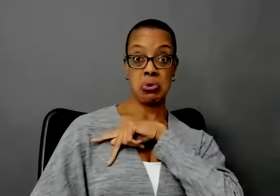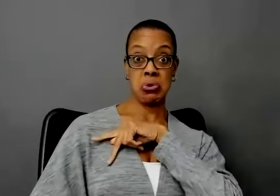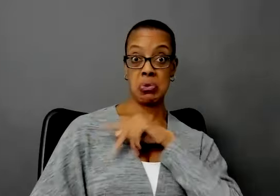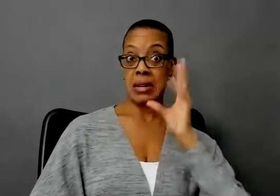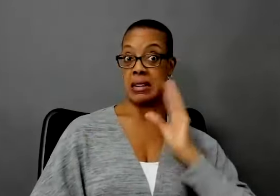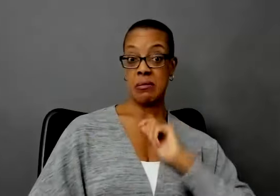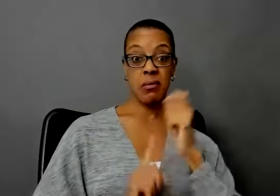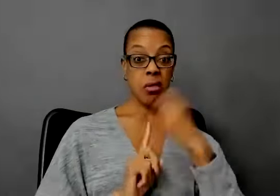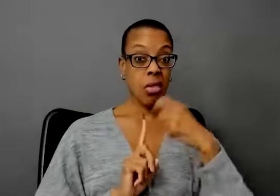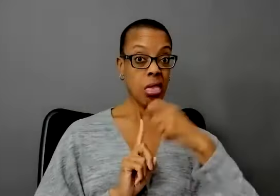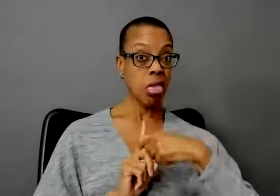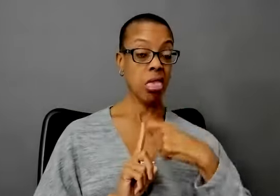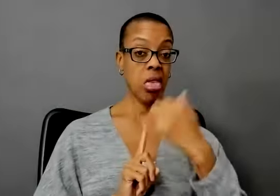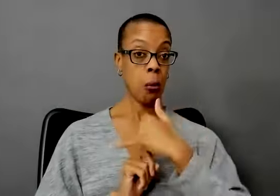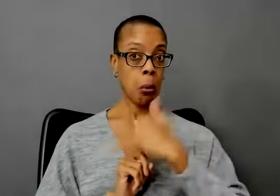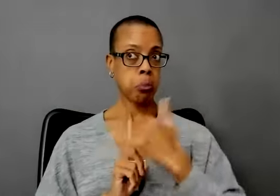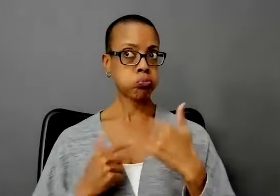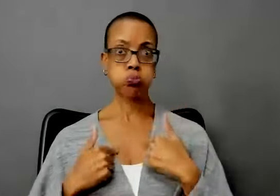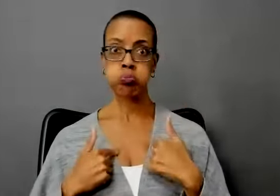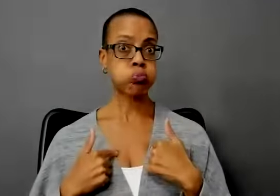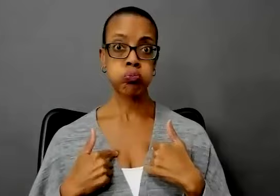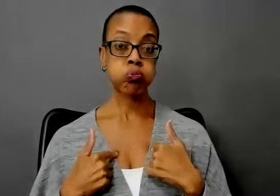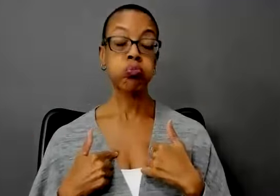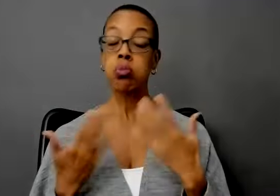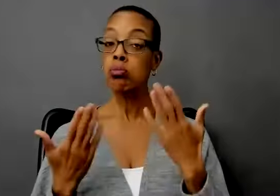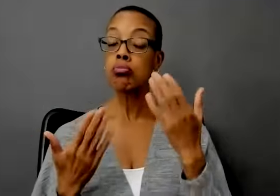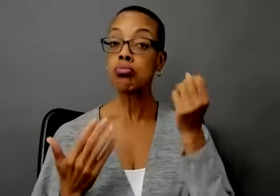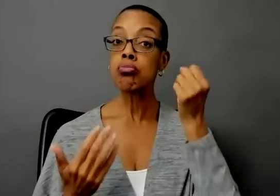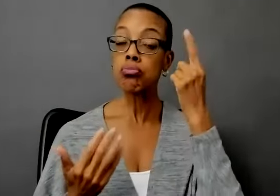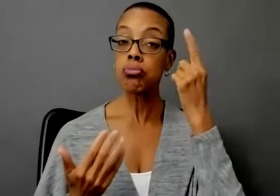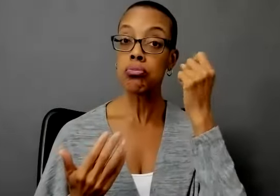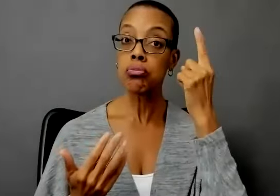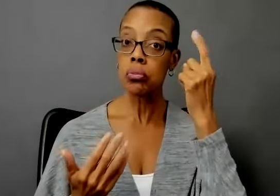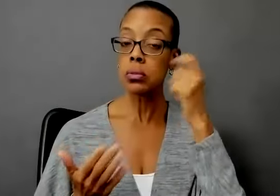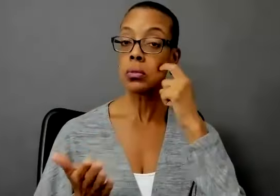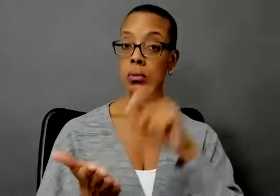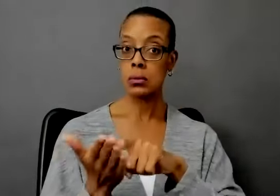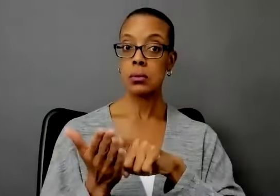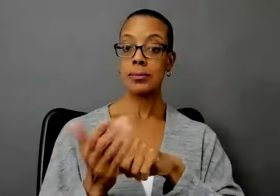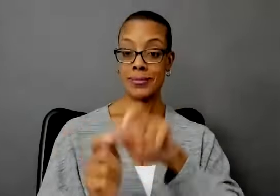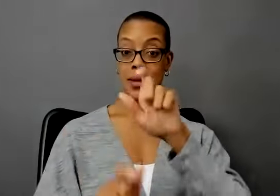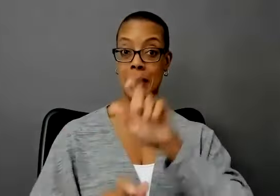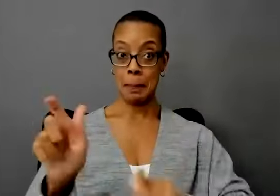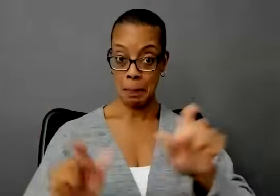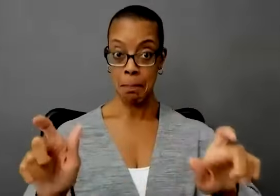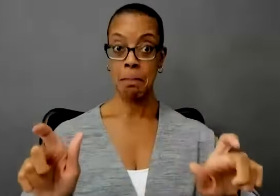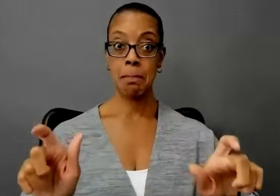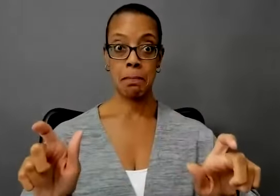or intimidation. I think like it's important to acknowledge as well that the folks who made up My Voice, My Choice